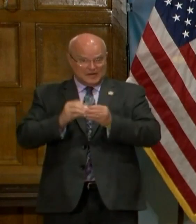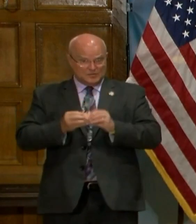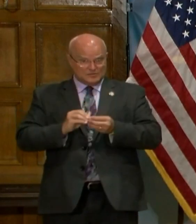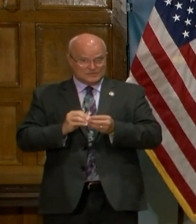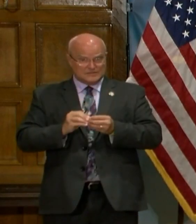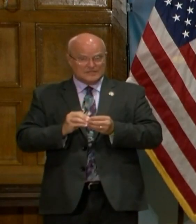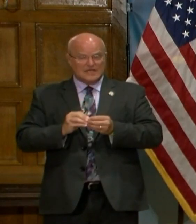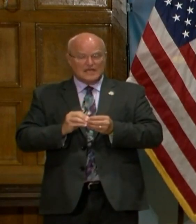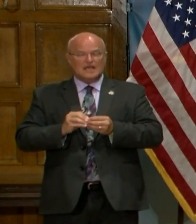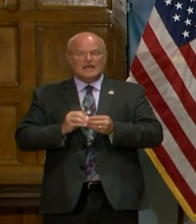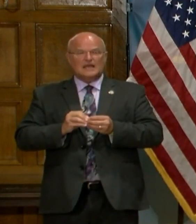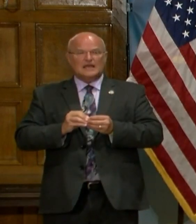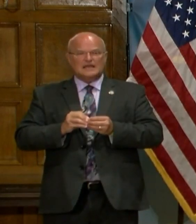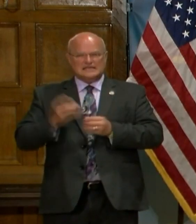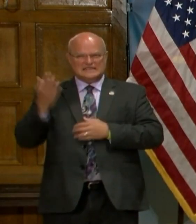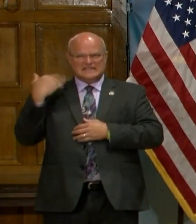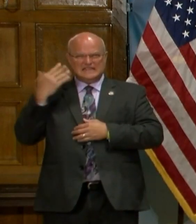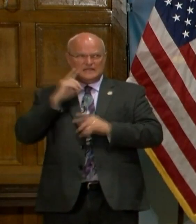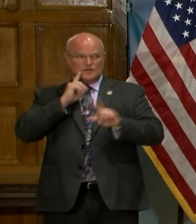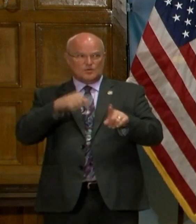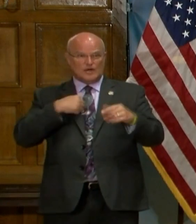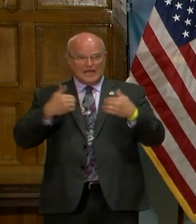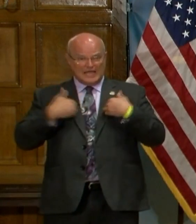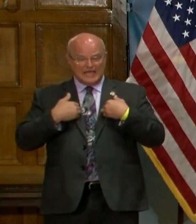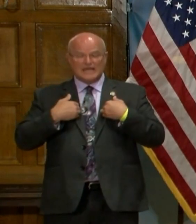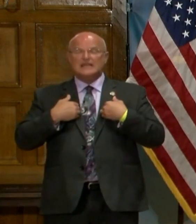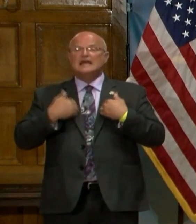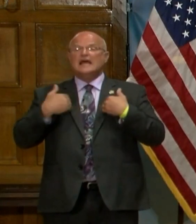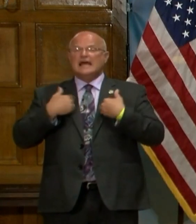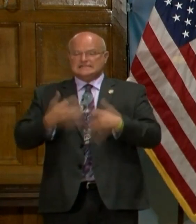numbers. The last report I had